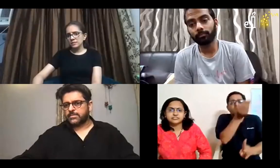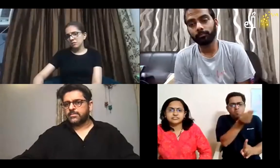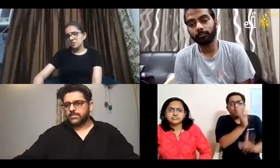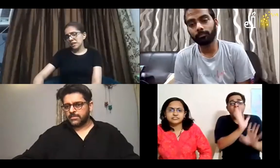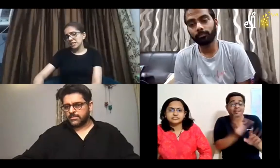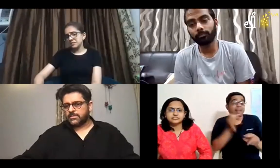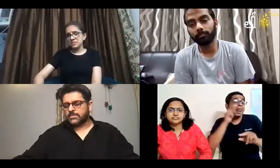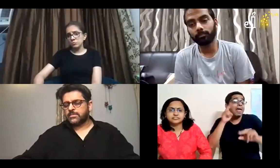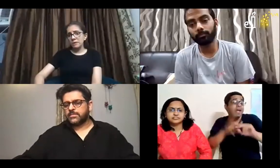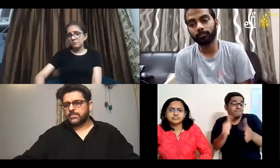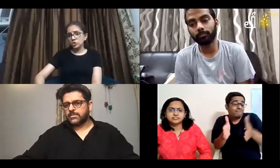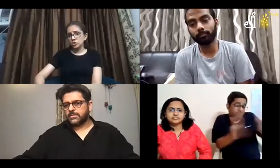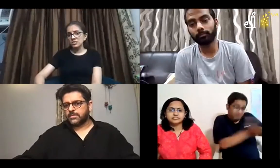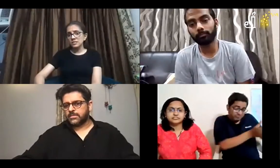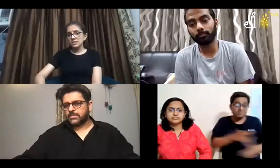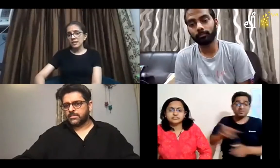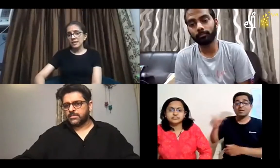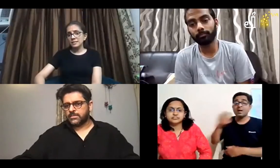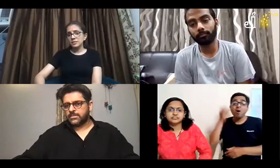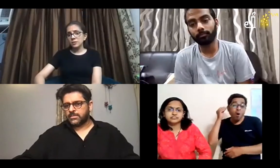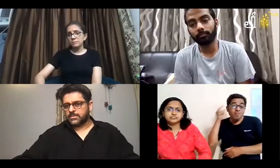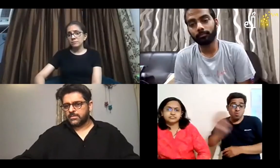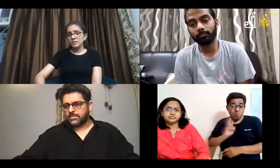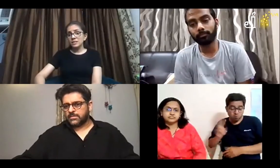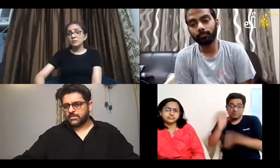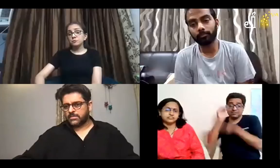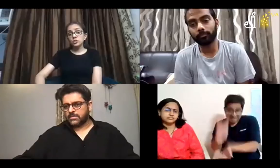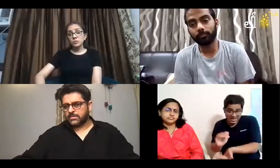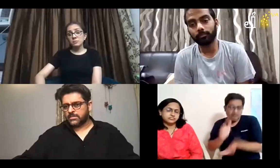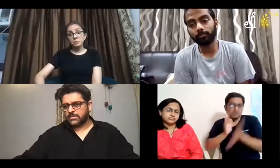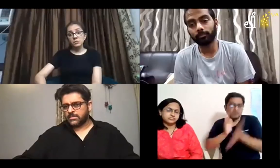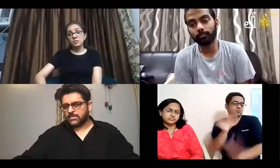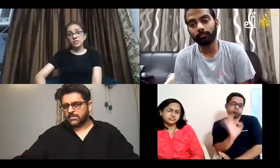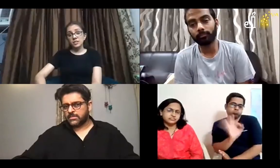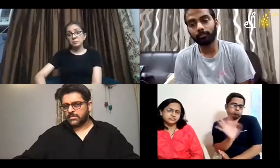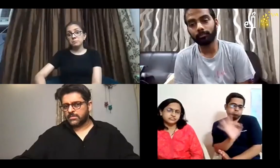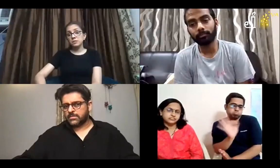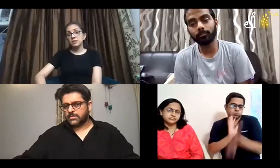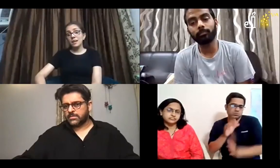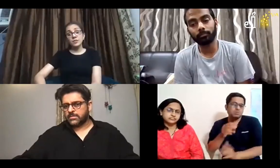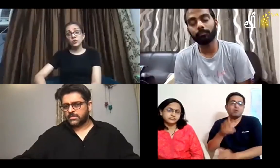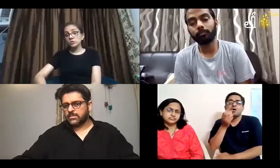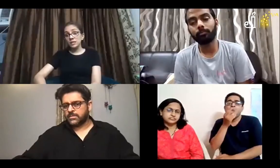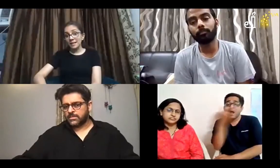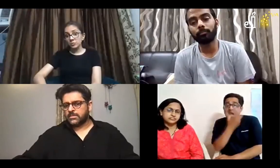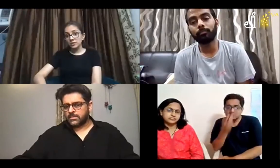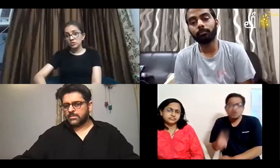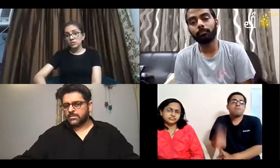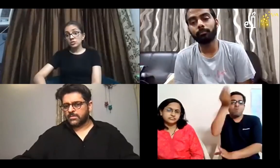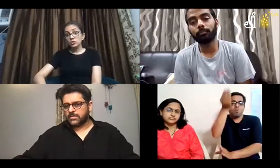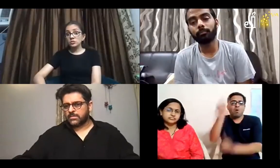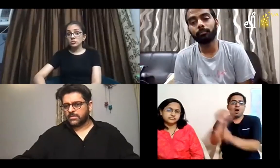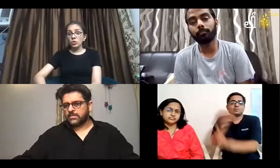I think that's more beneficial. And if just being with the hearing people and no sign